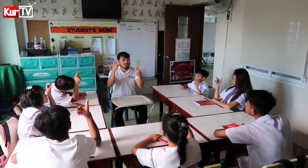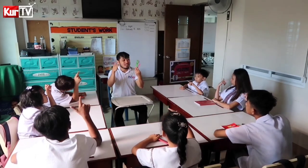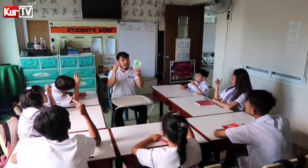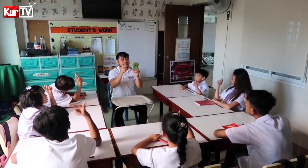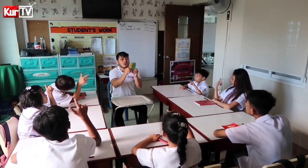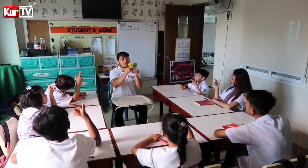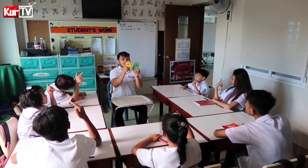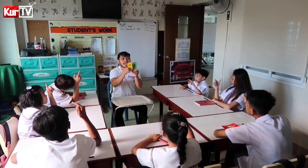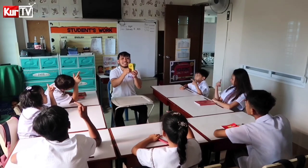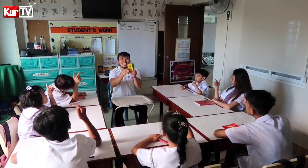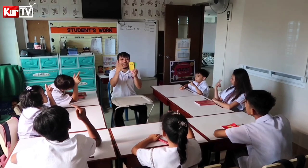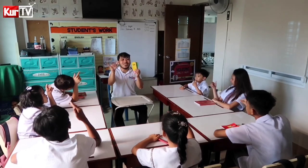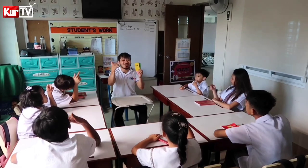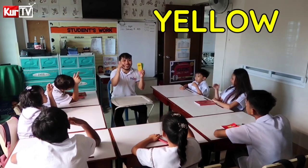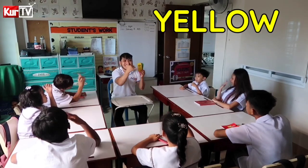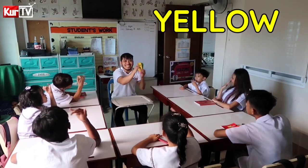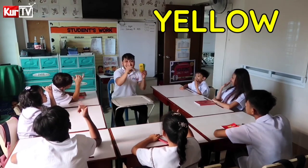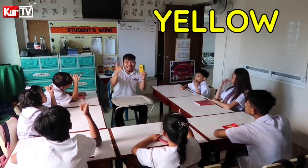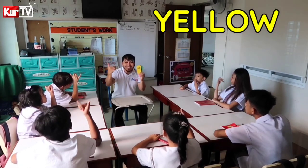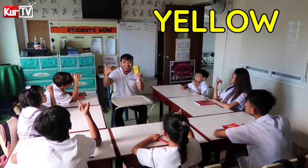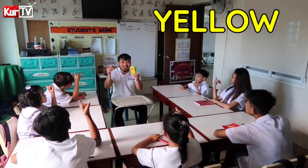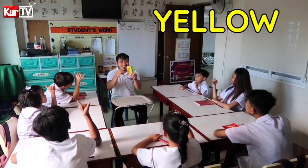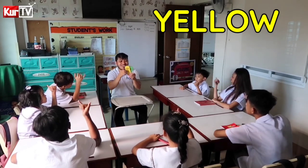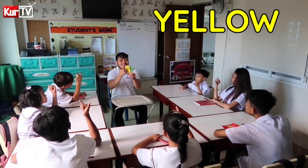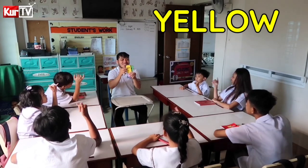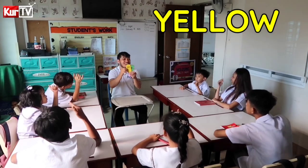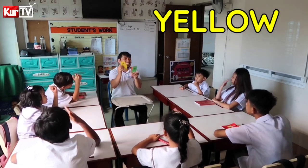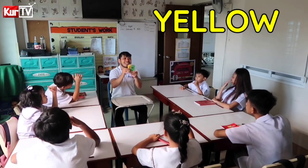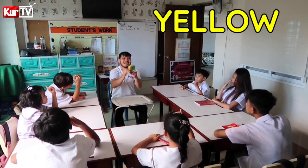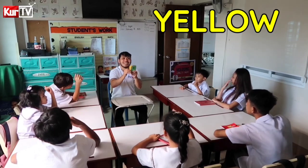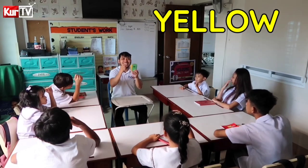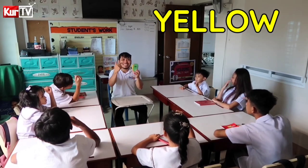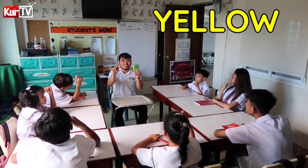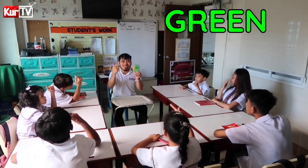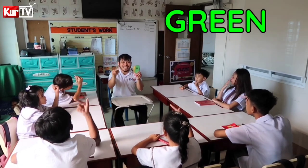Okay nga. Yellow. Sorry. Yellow. Green.